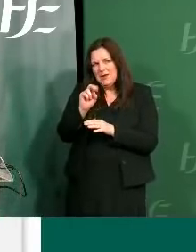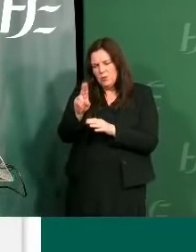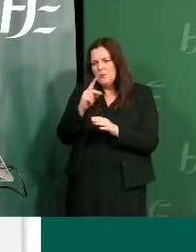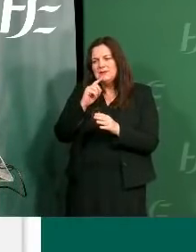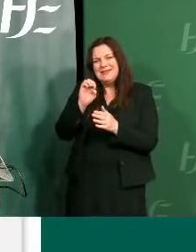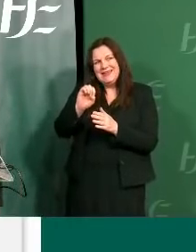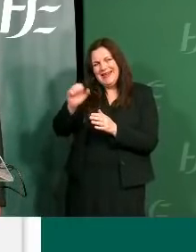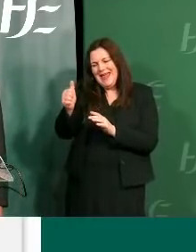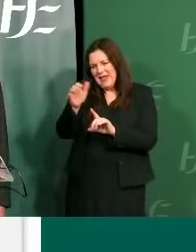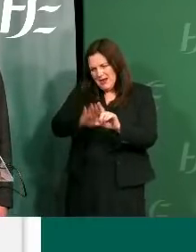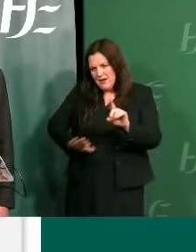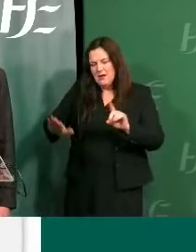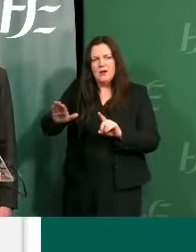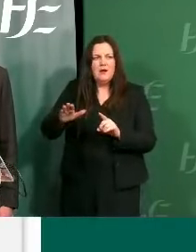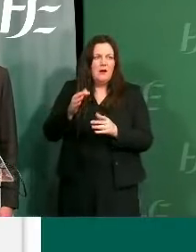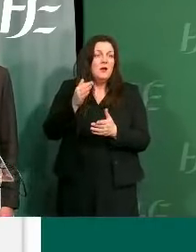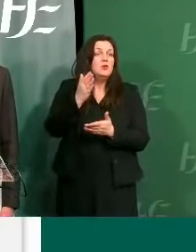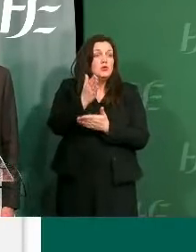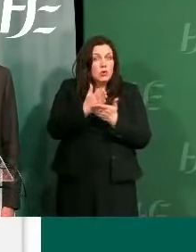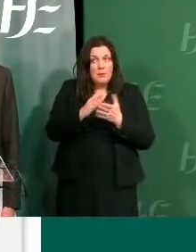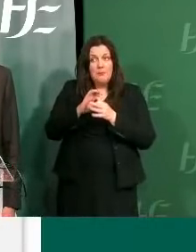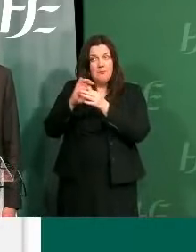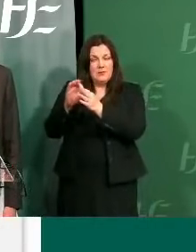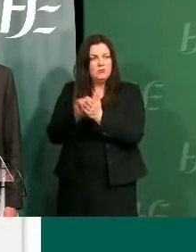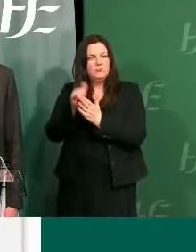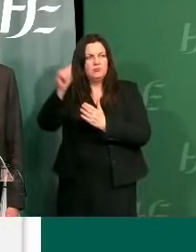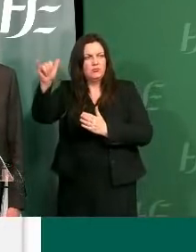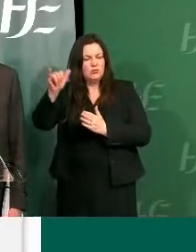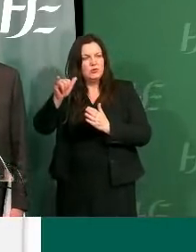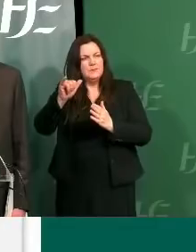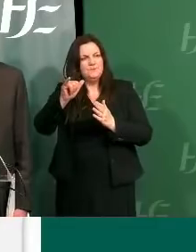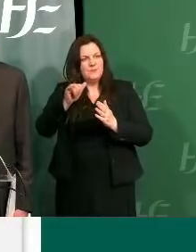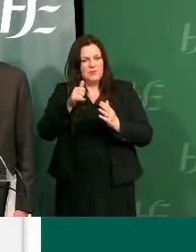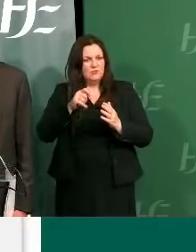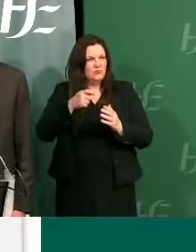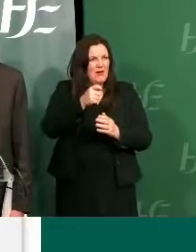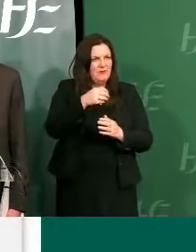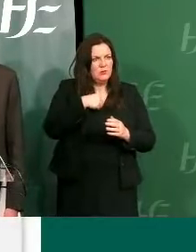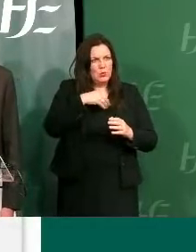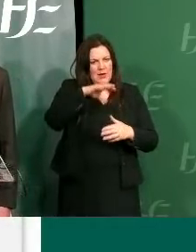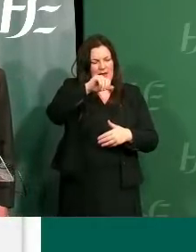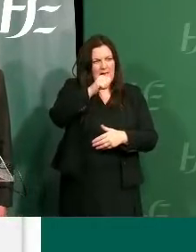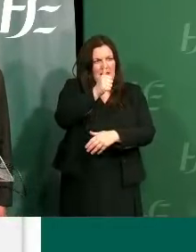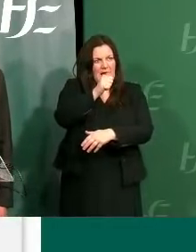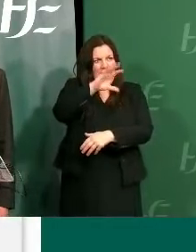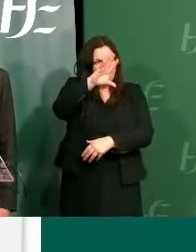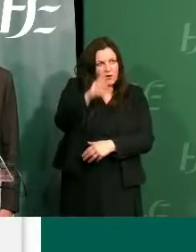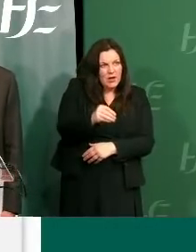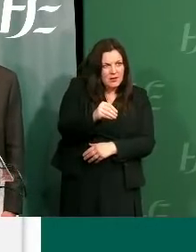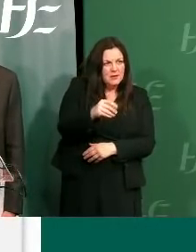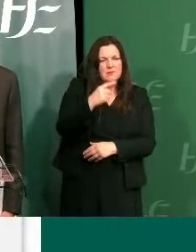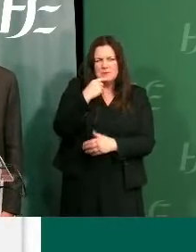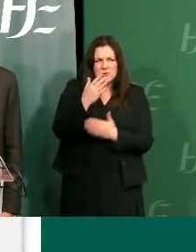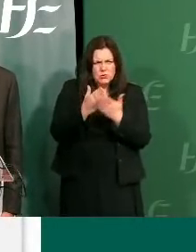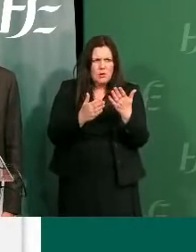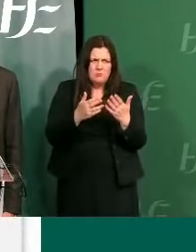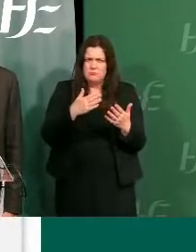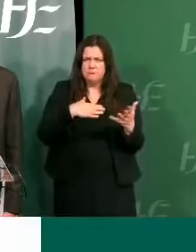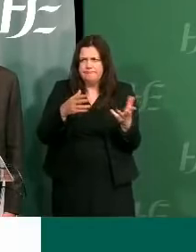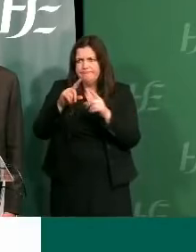to a history of travel to African countries. What's emerging, which we'd expect to see, is some cases that don't have a link and represent onward